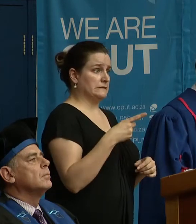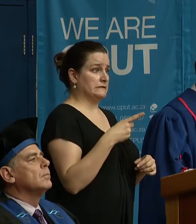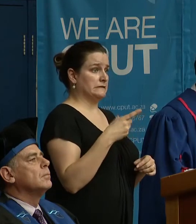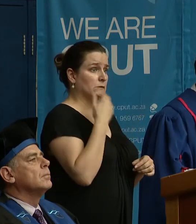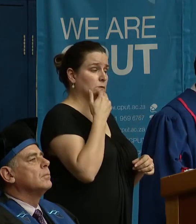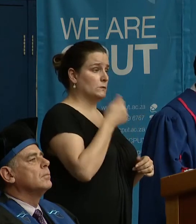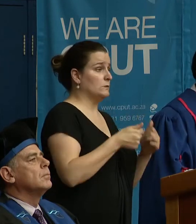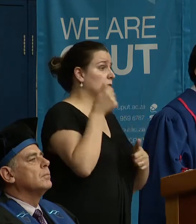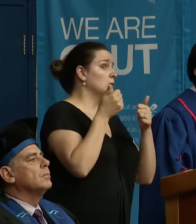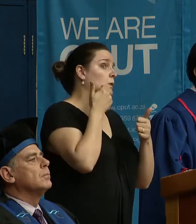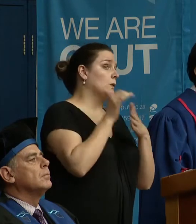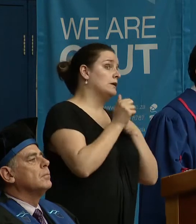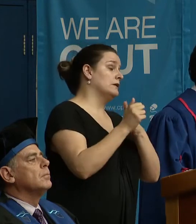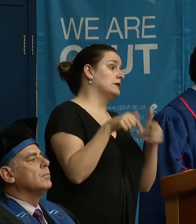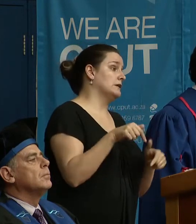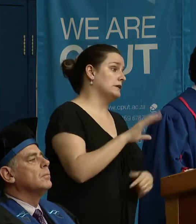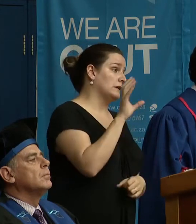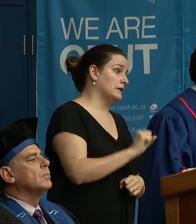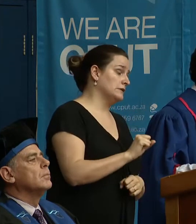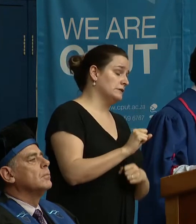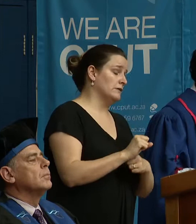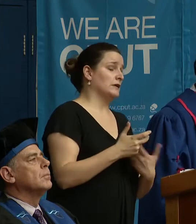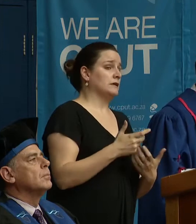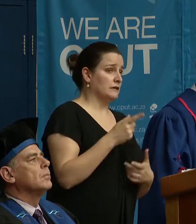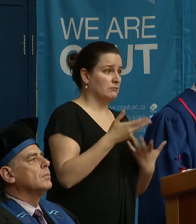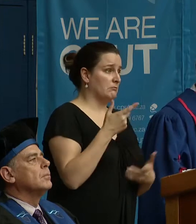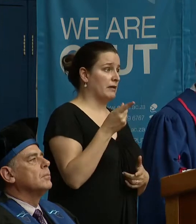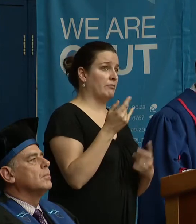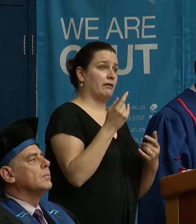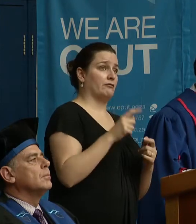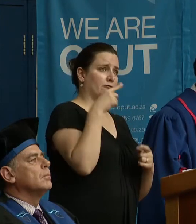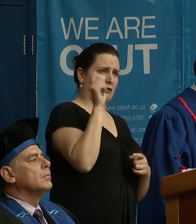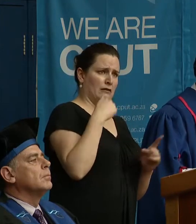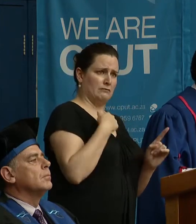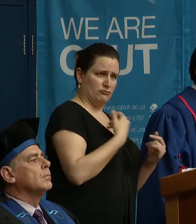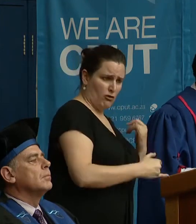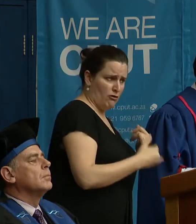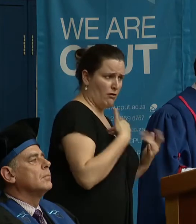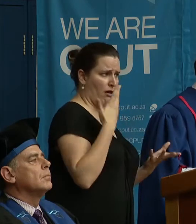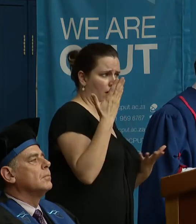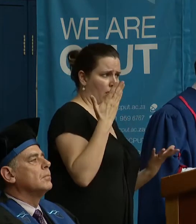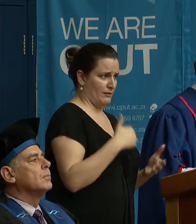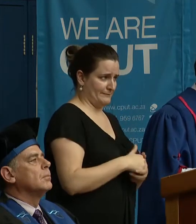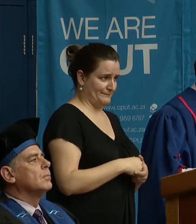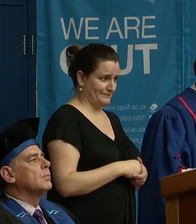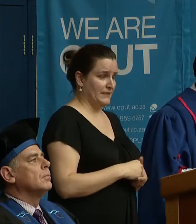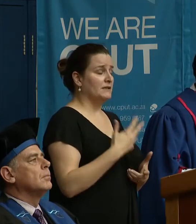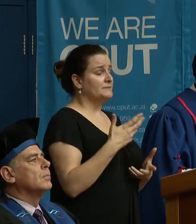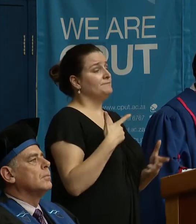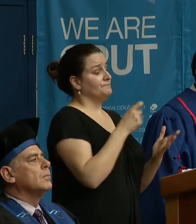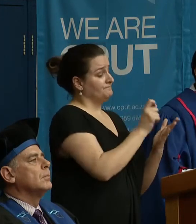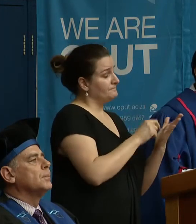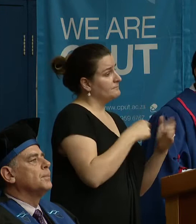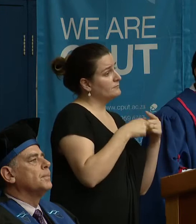our country might actually have it right after all, and if I was the one that actually had it wrong. The article was about how